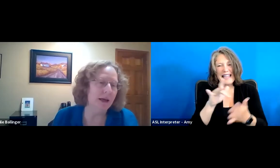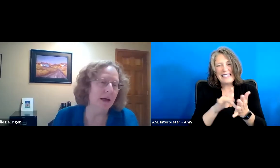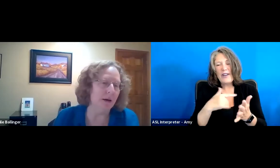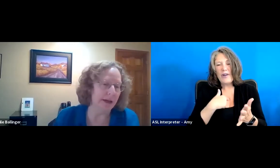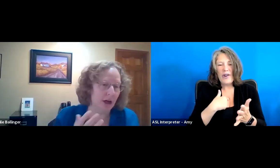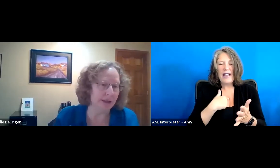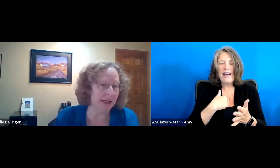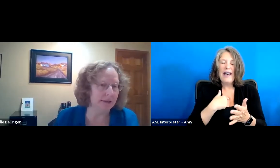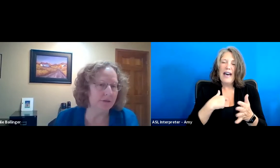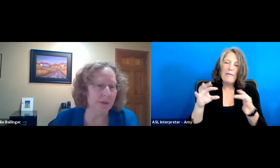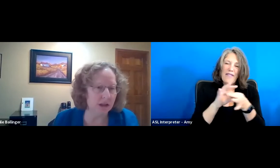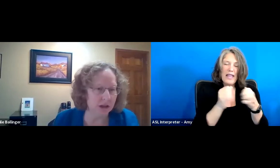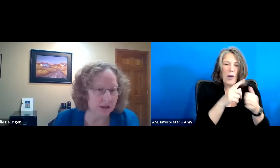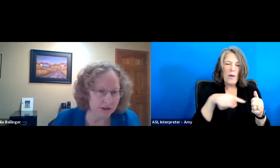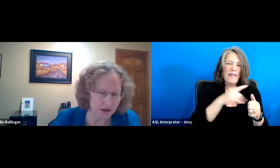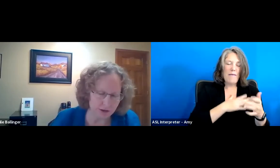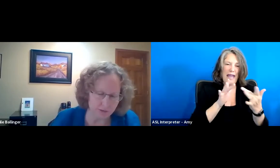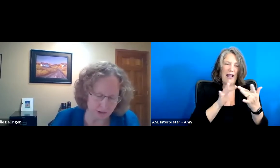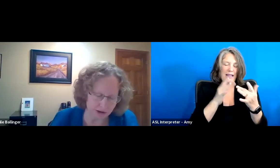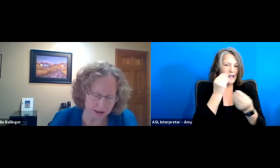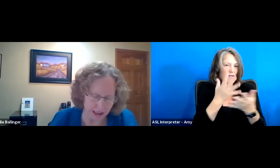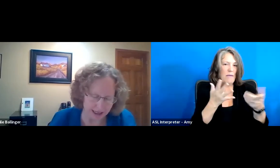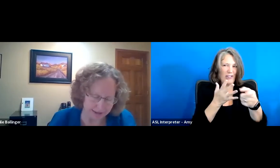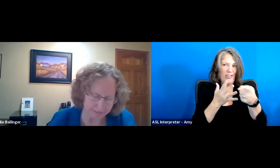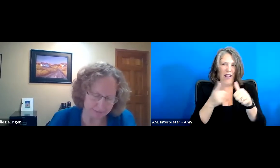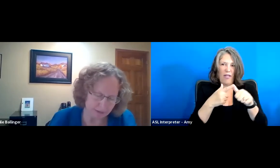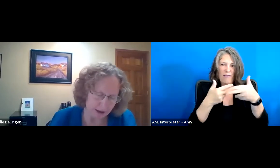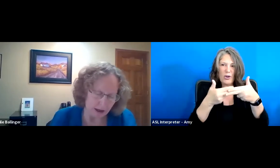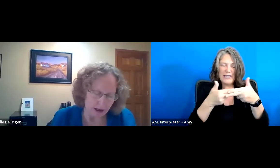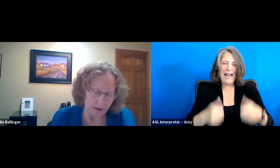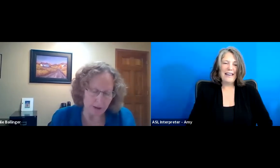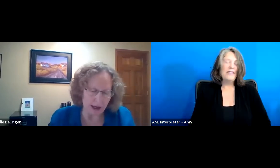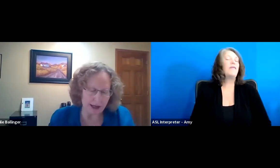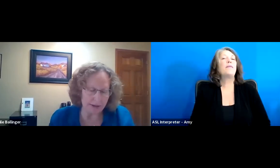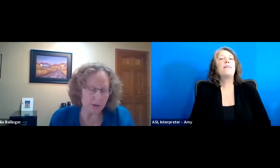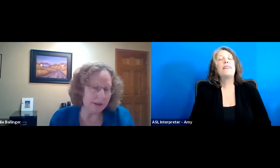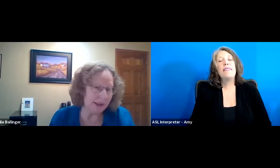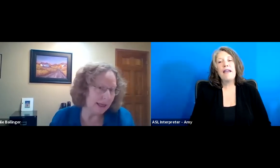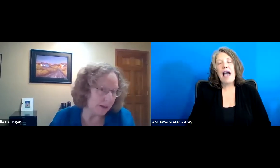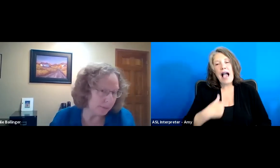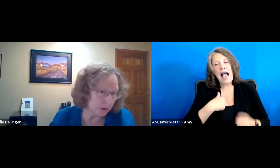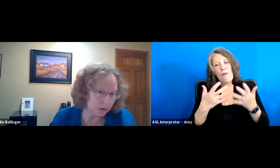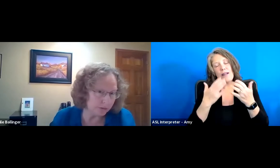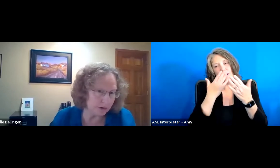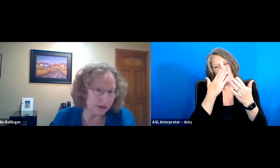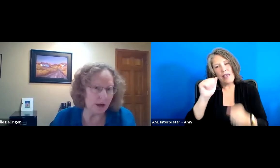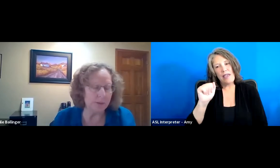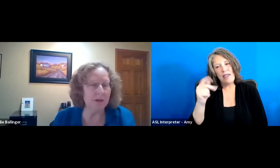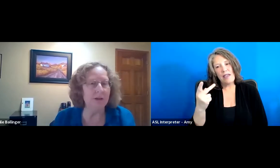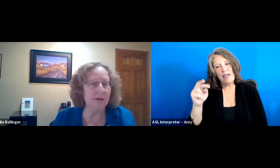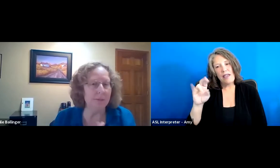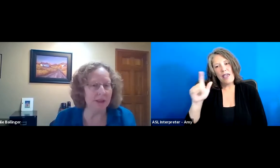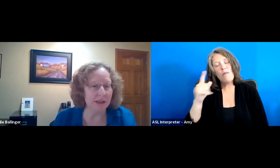them. My contact information is on the first slide. I want to thank April for